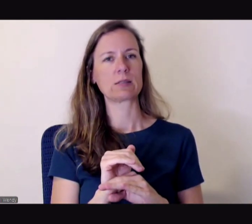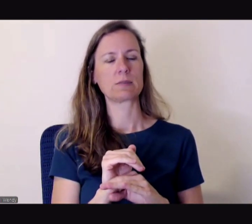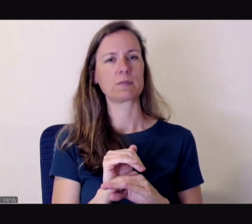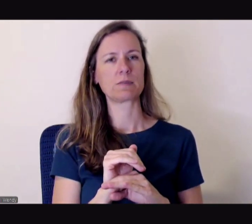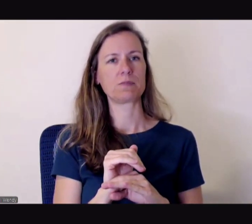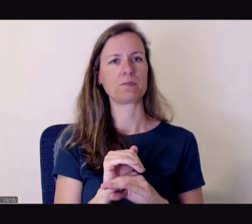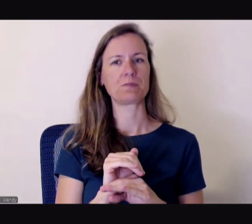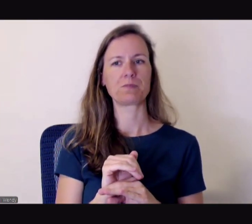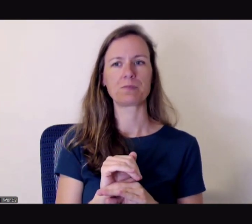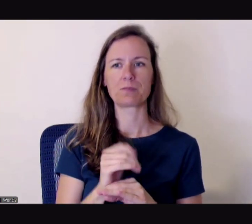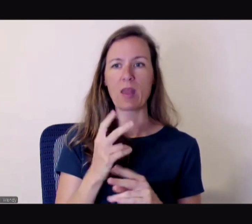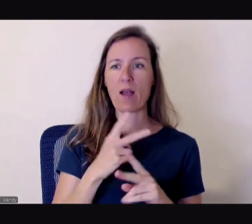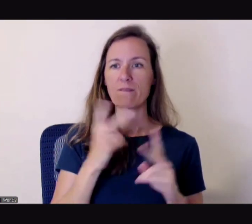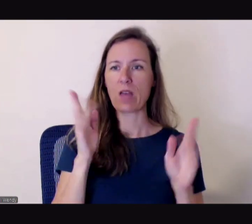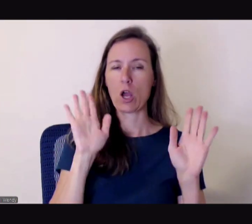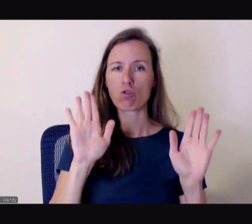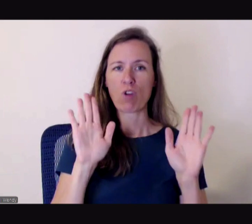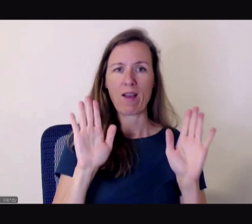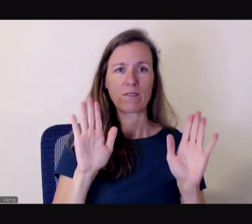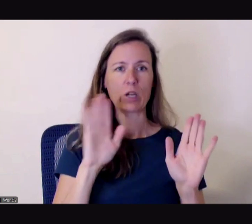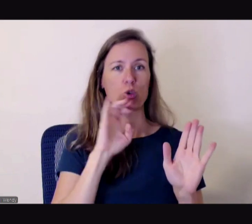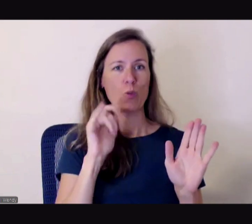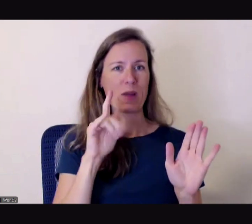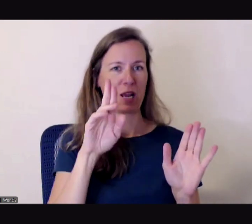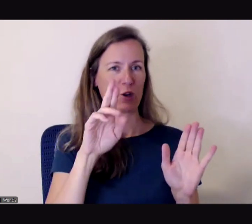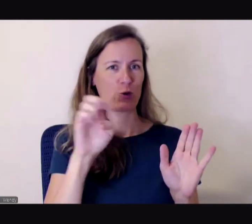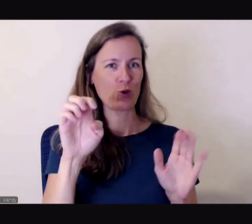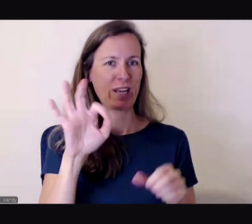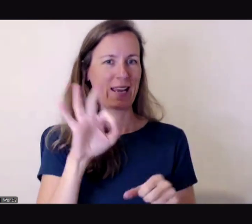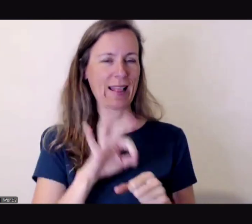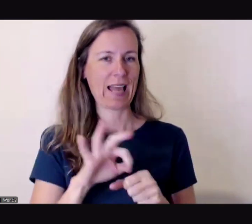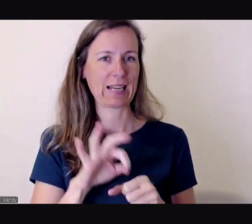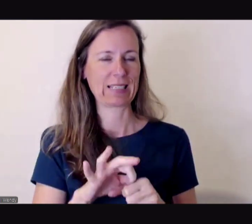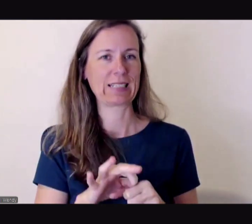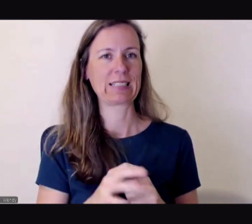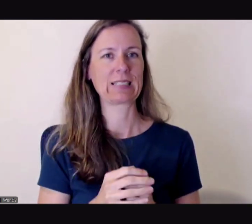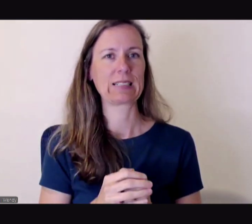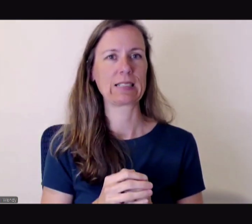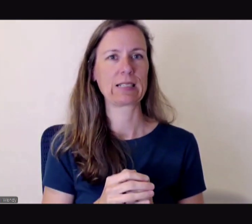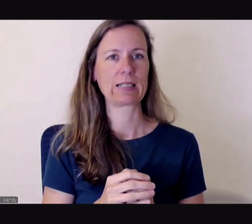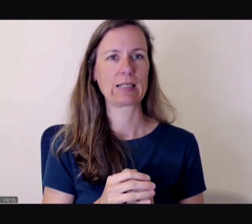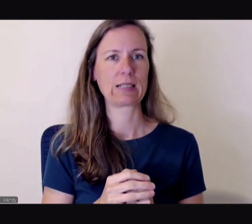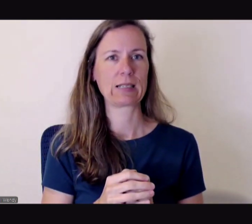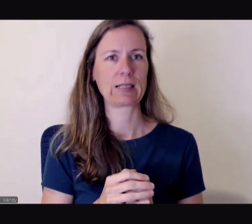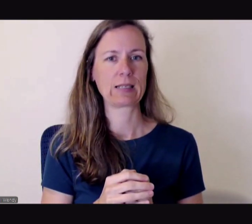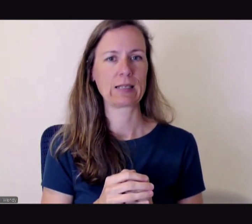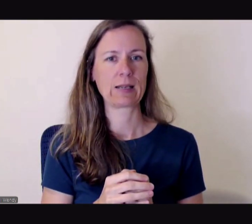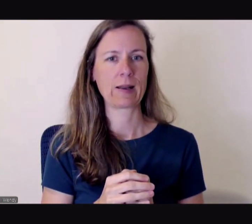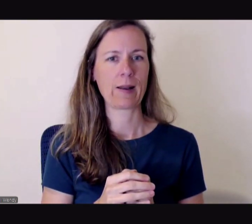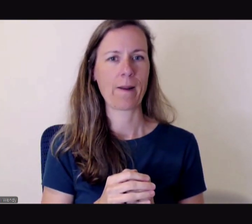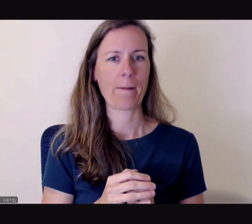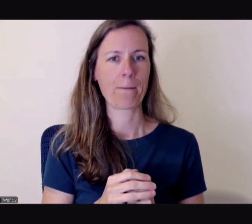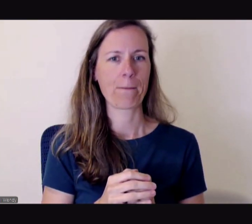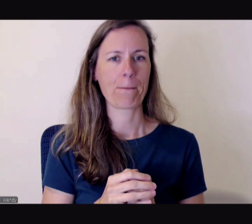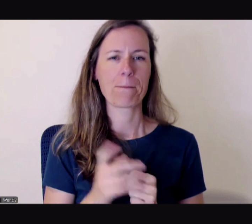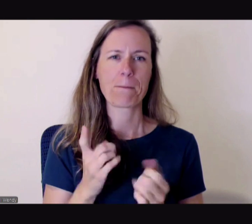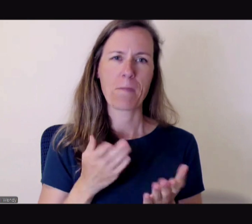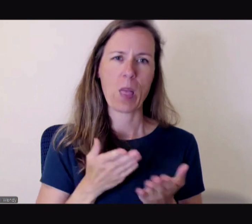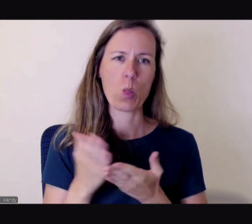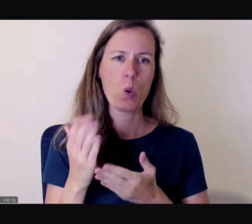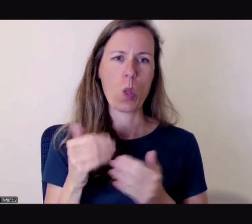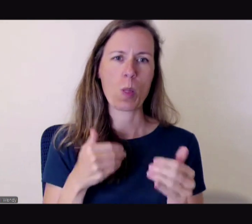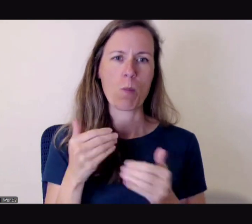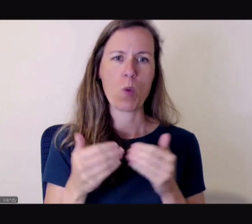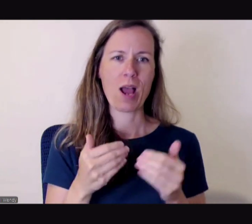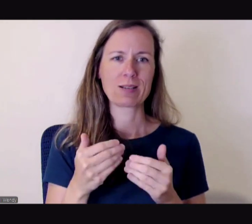I'm very grateful to have been reelected. But through the process, I think still